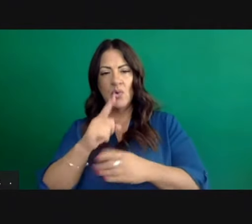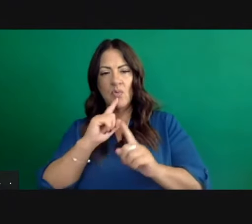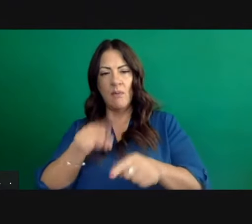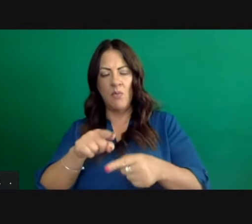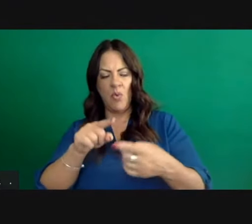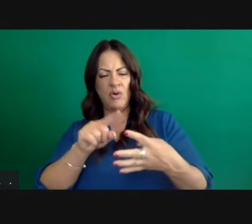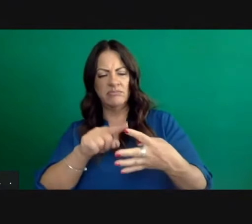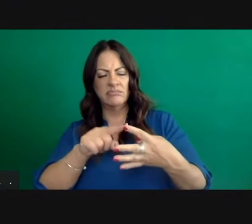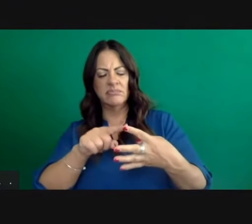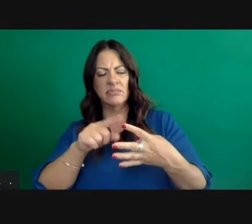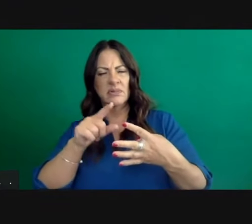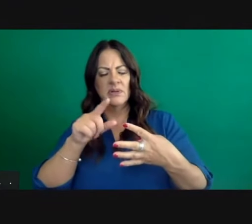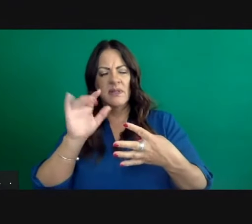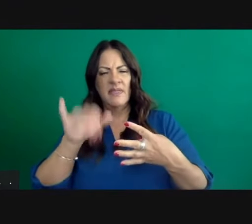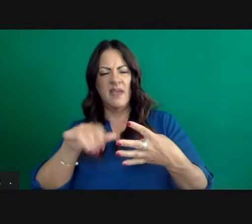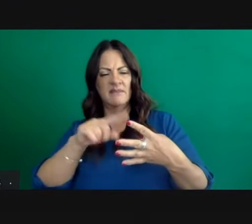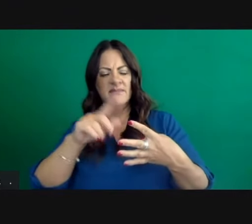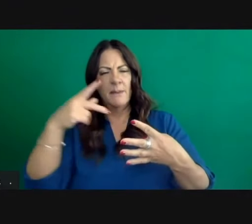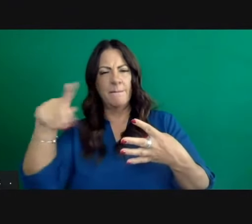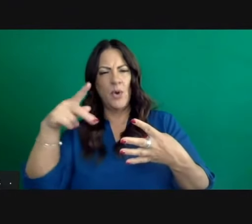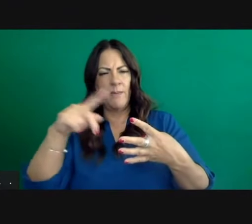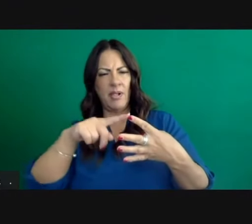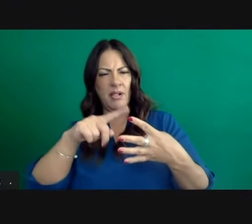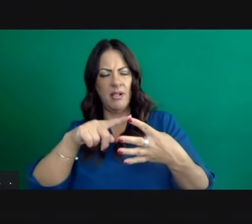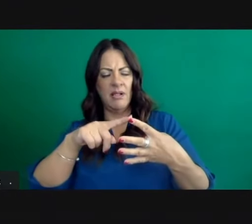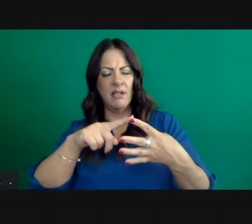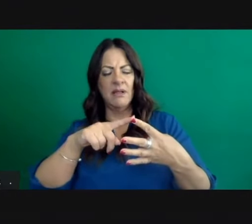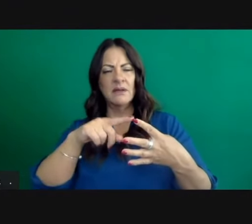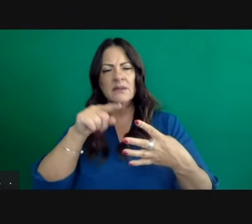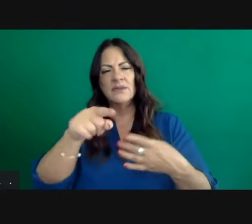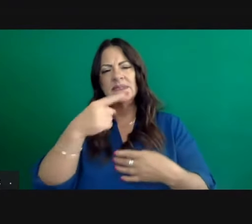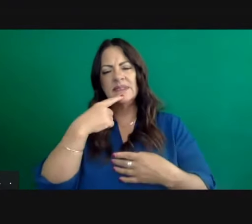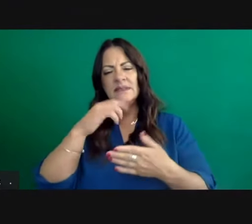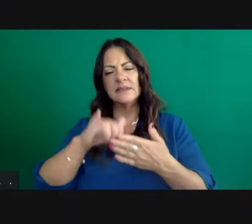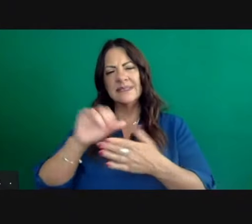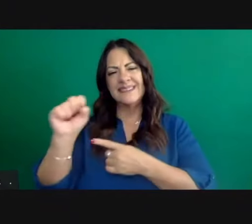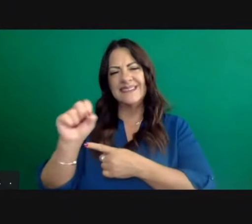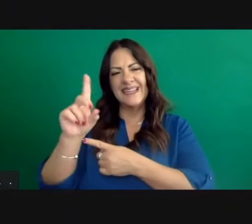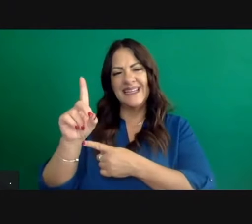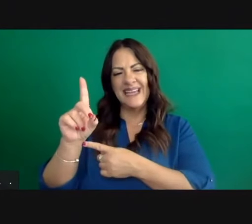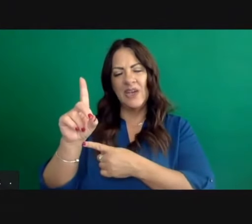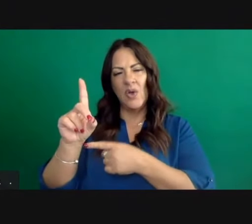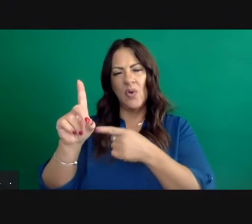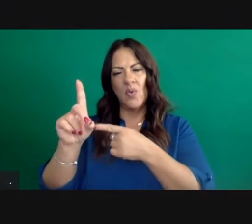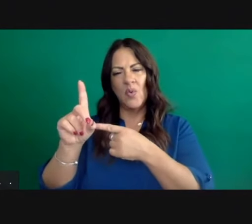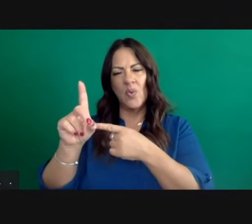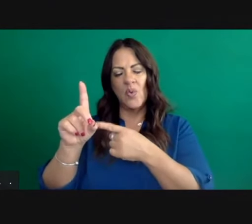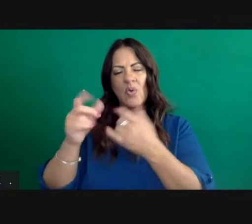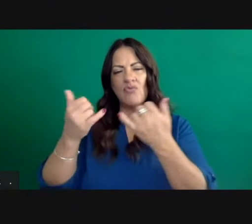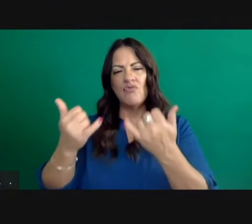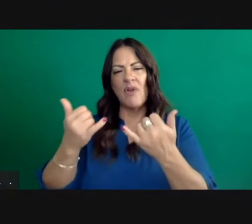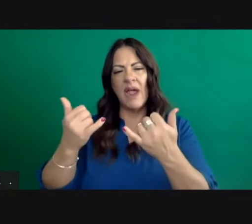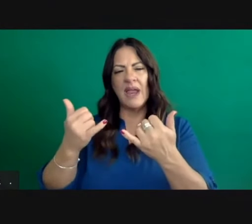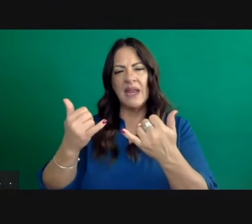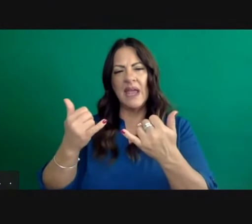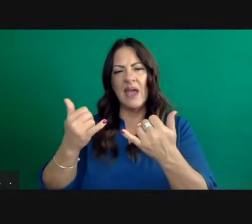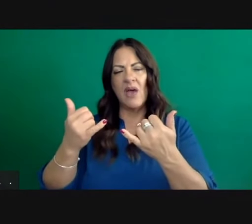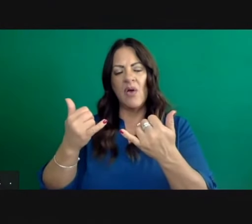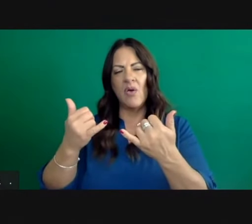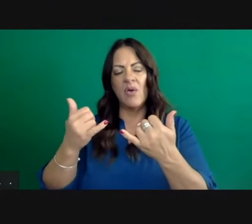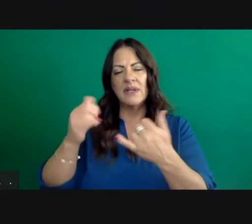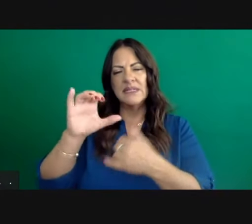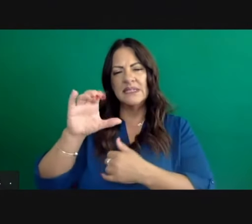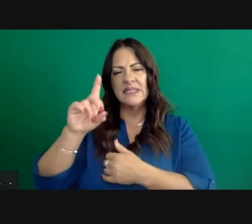a footnote on the chart this week that says San Diego is both undergoing county tier adjudication with